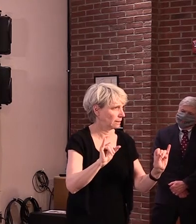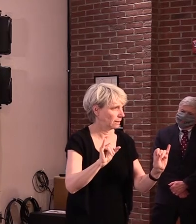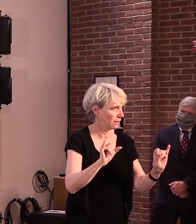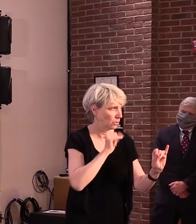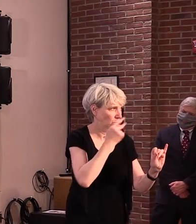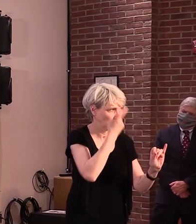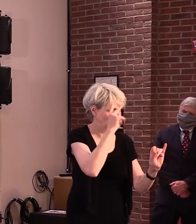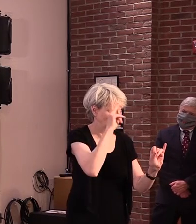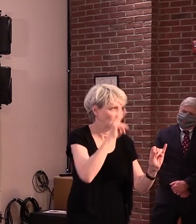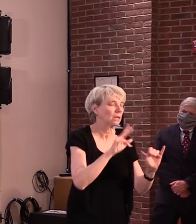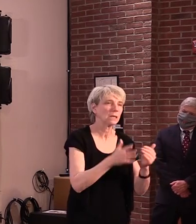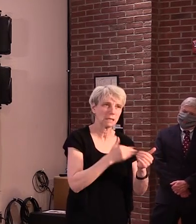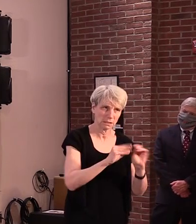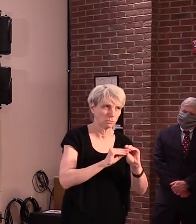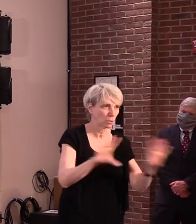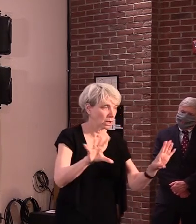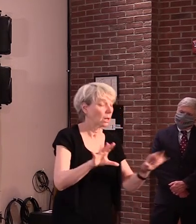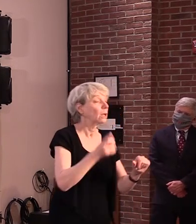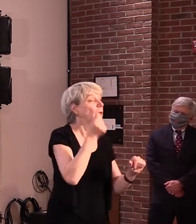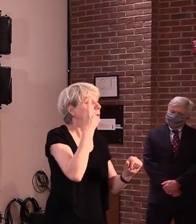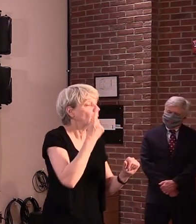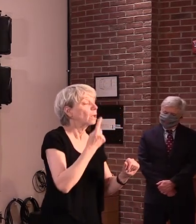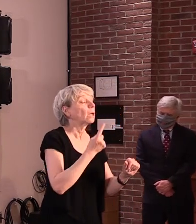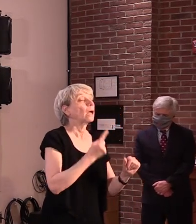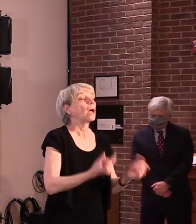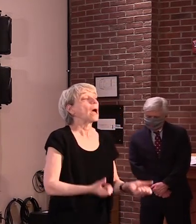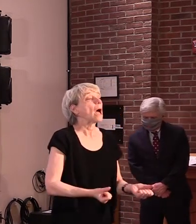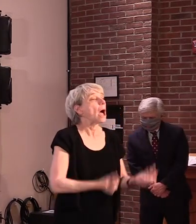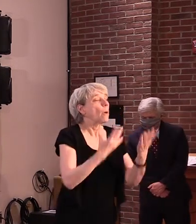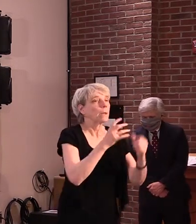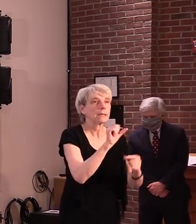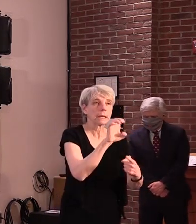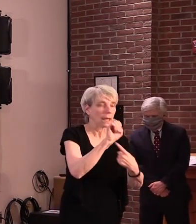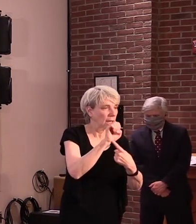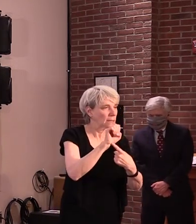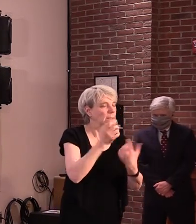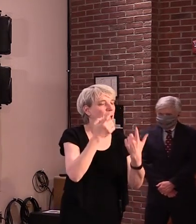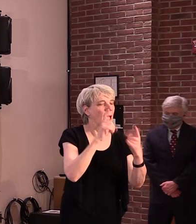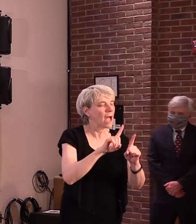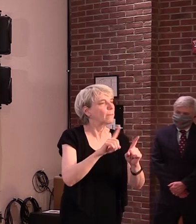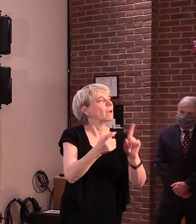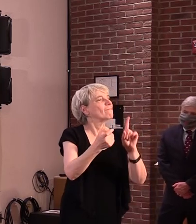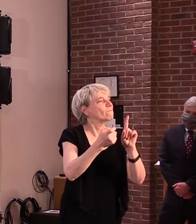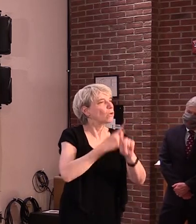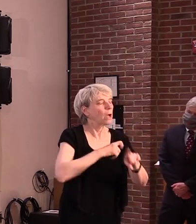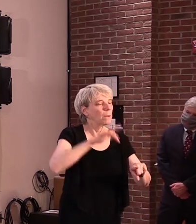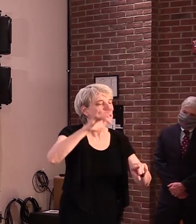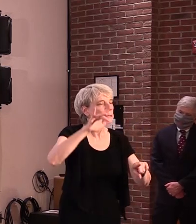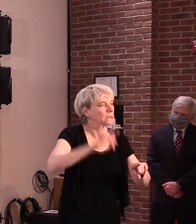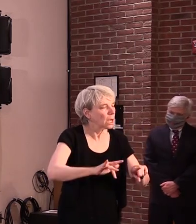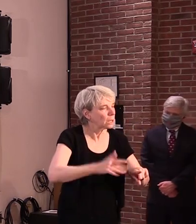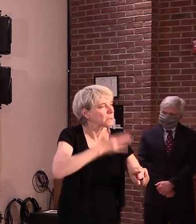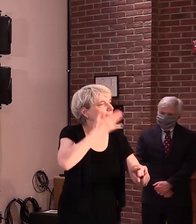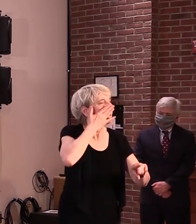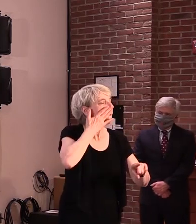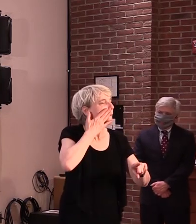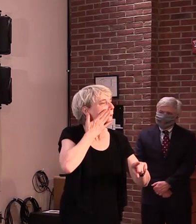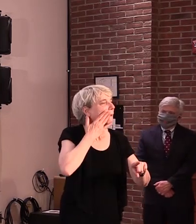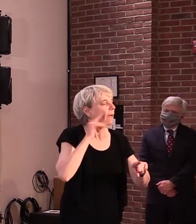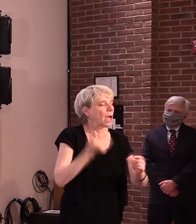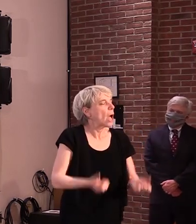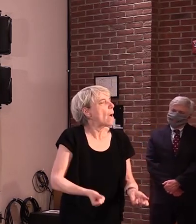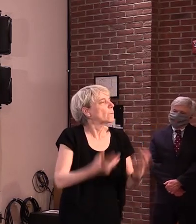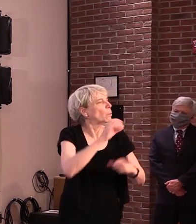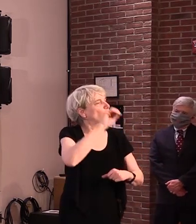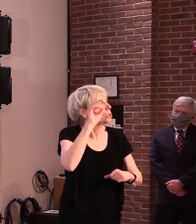are that occur in relation to surfaces in the environment compared to